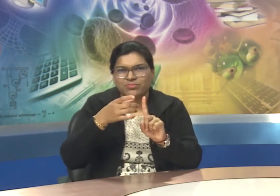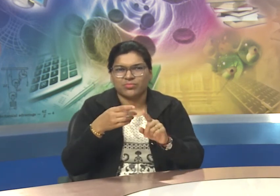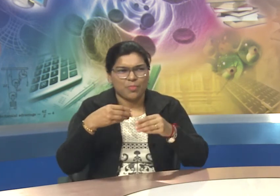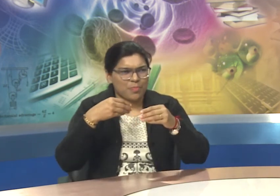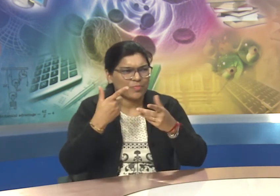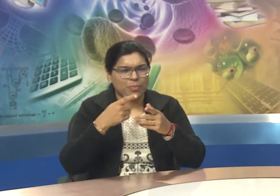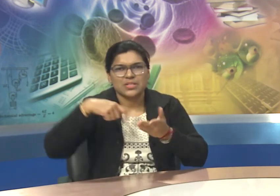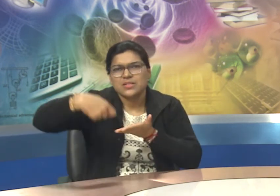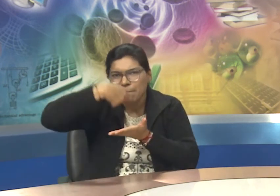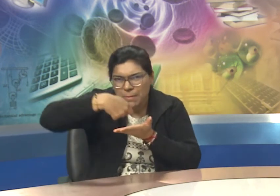dead animals,